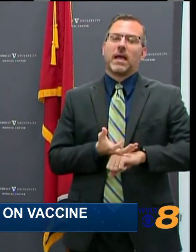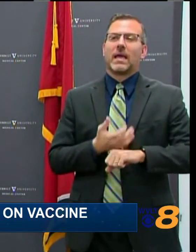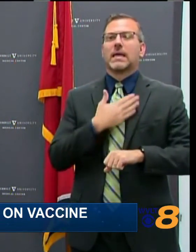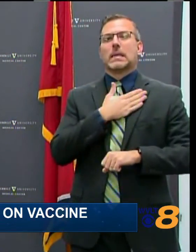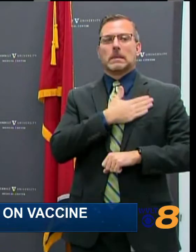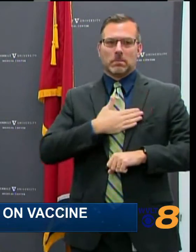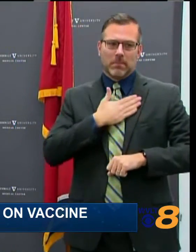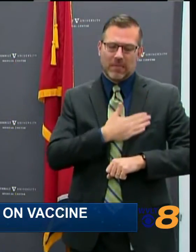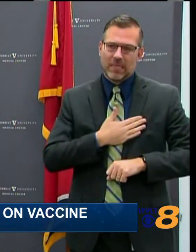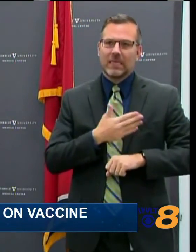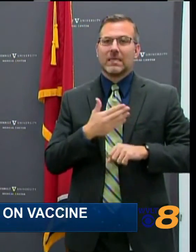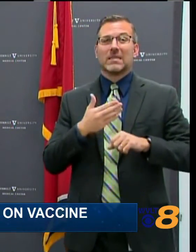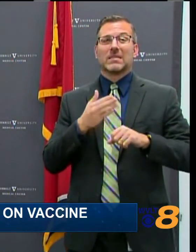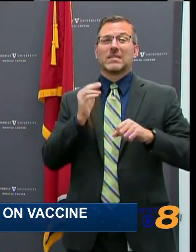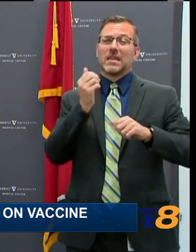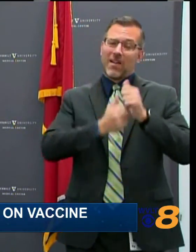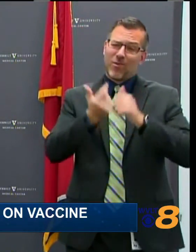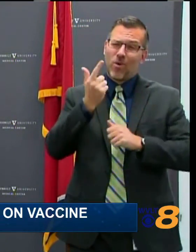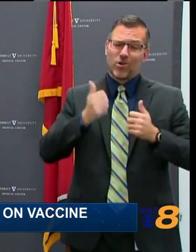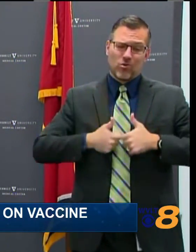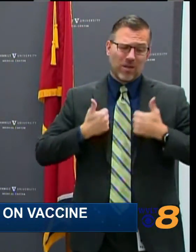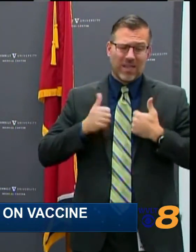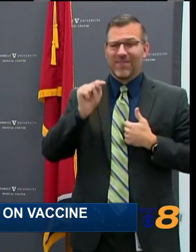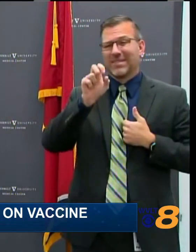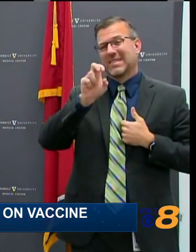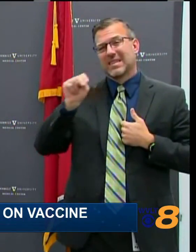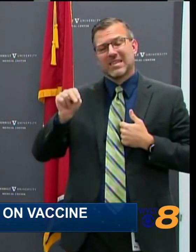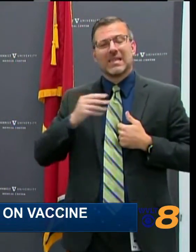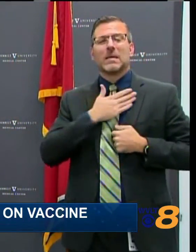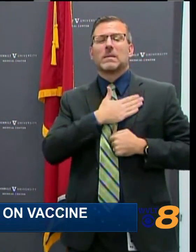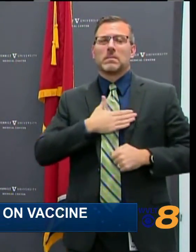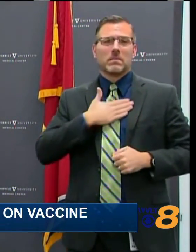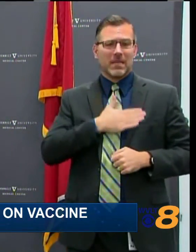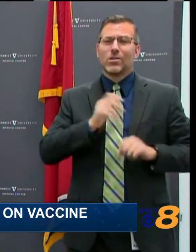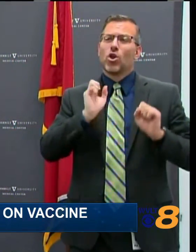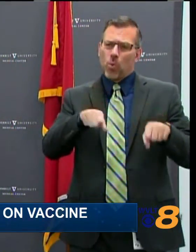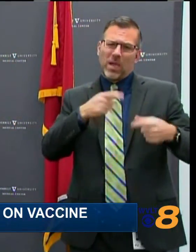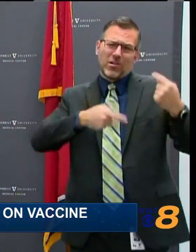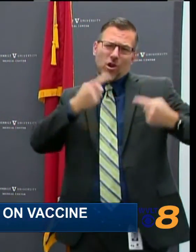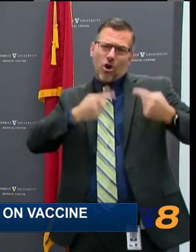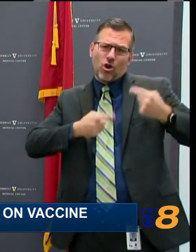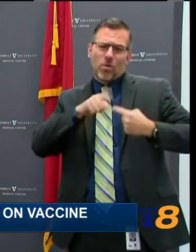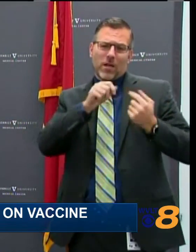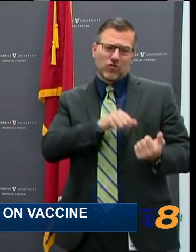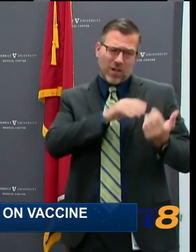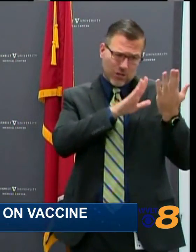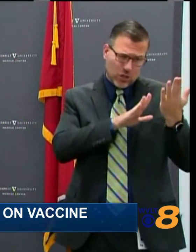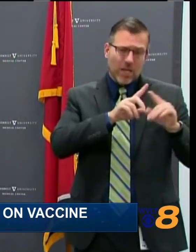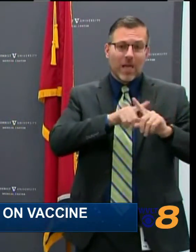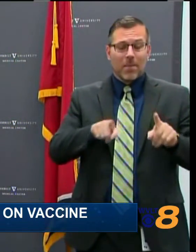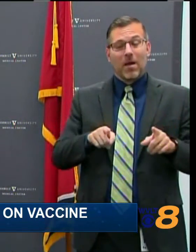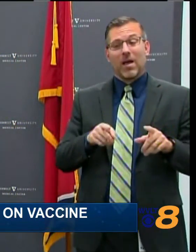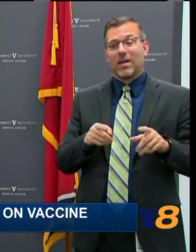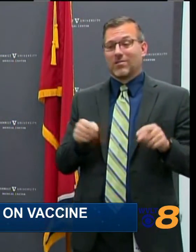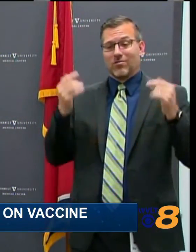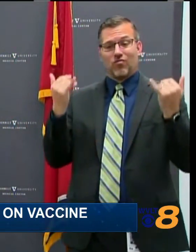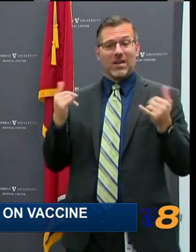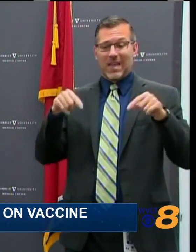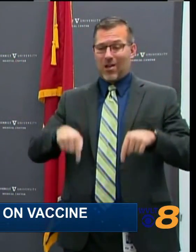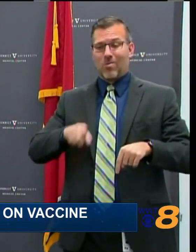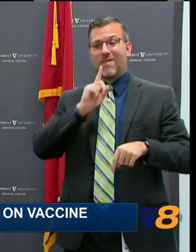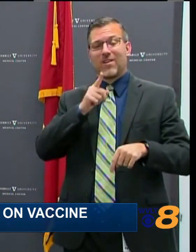we're in a very difficult spot, that we can argue about tactics, but we can't argue about the fact that where we are is